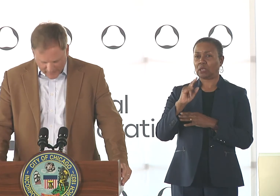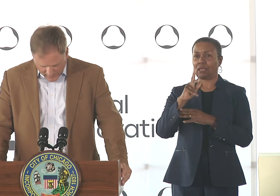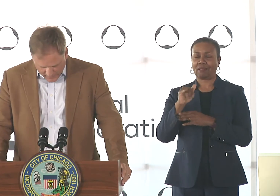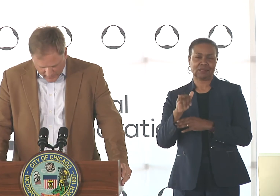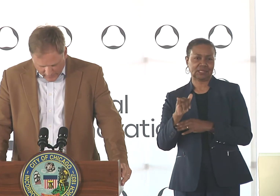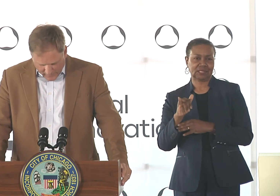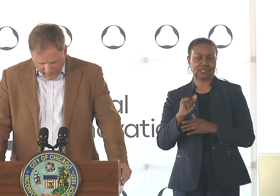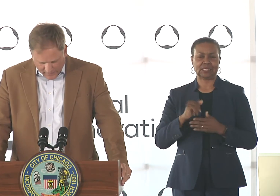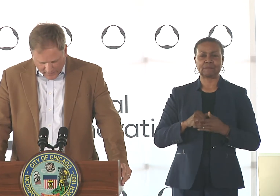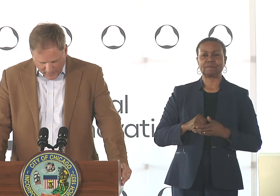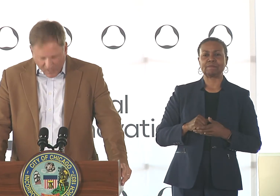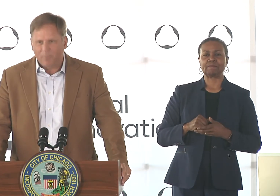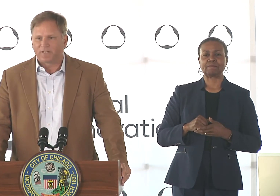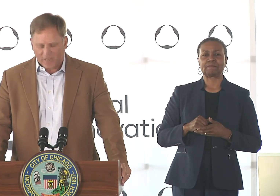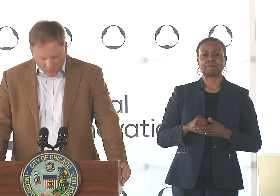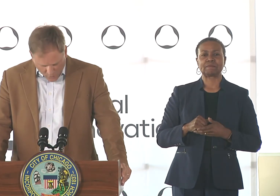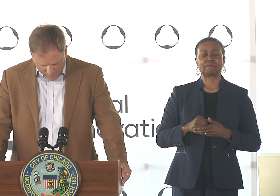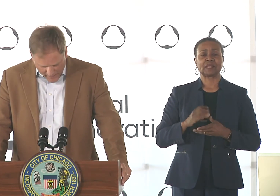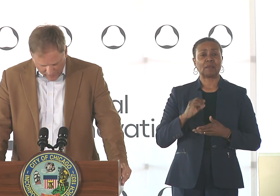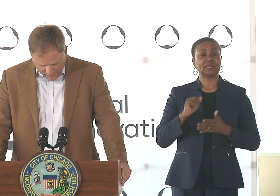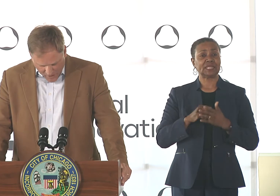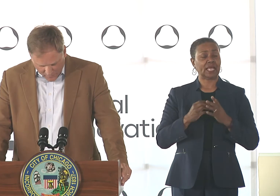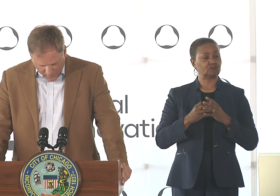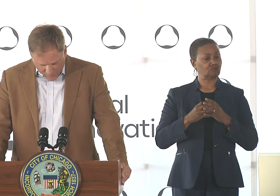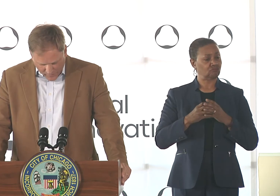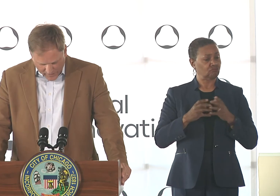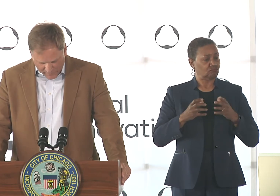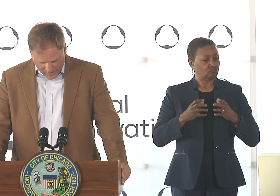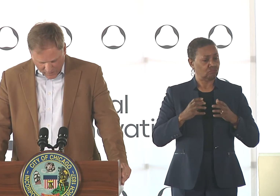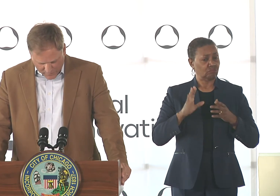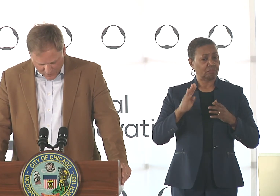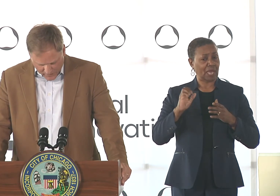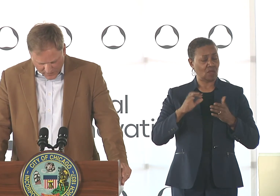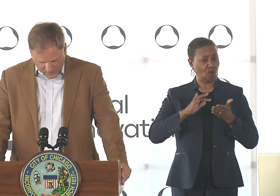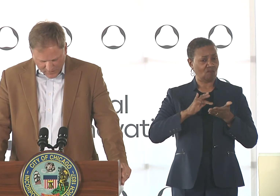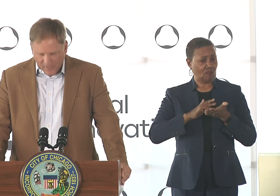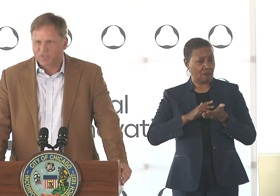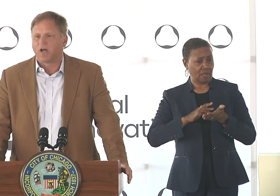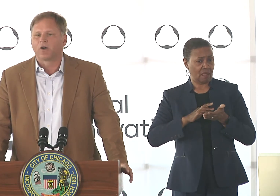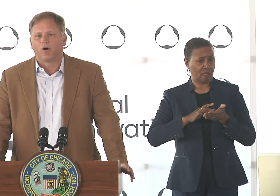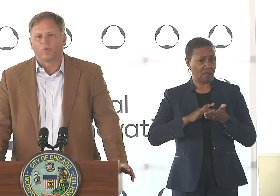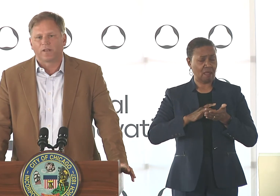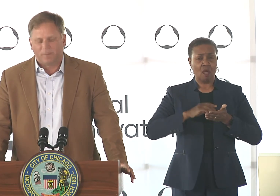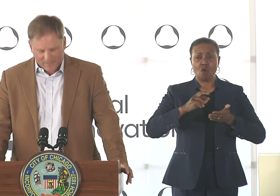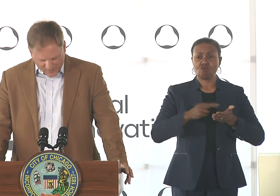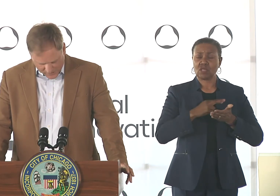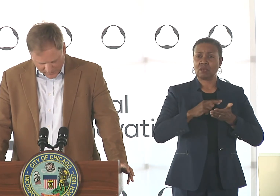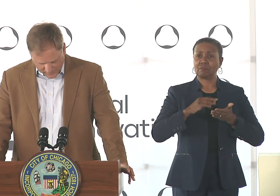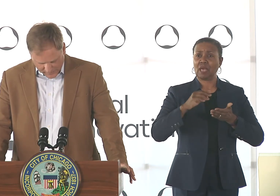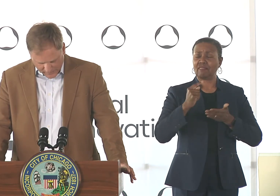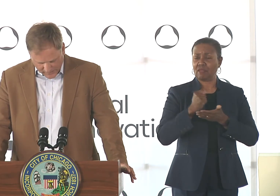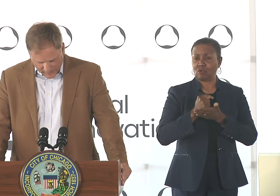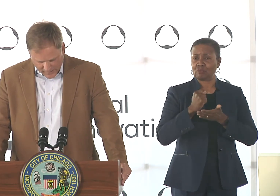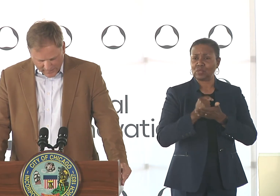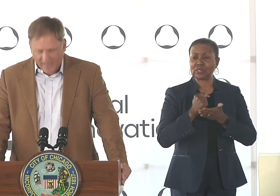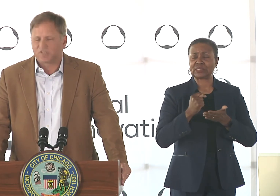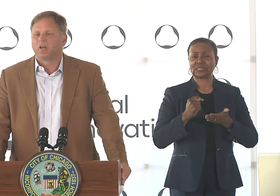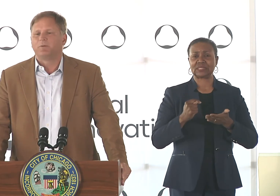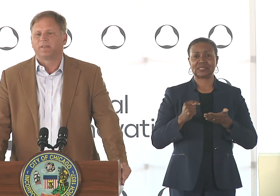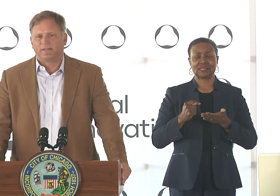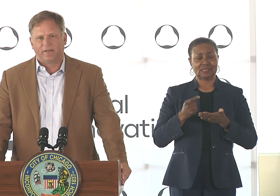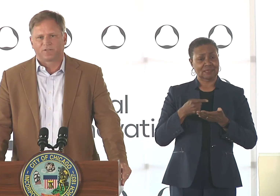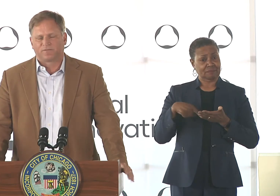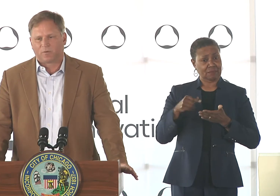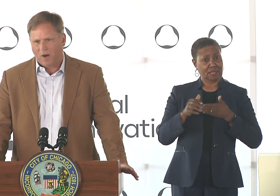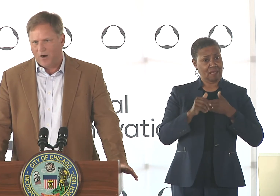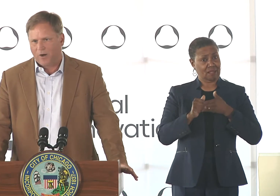editing. You know, companies like Grove Biopharma, Rhythm Therapeutics, Celgo Rhythmics. These could